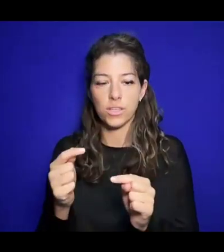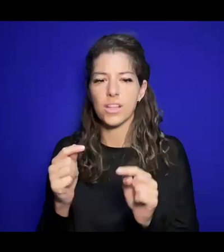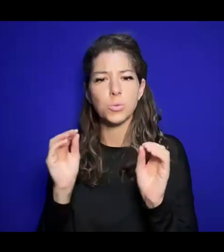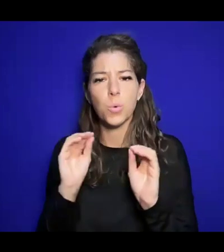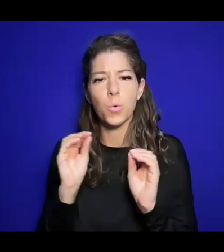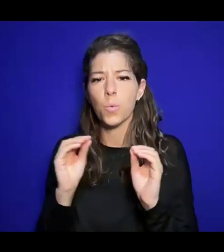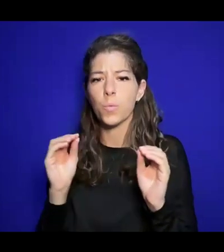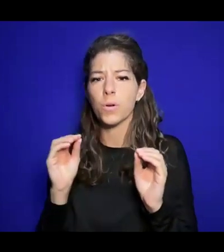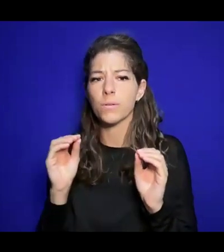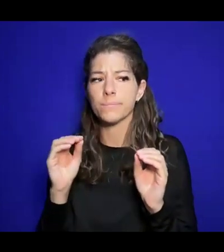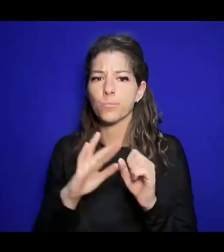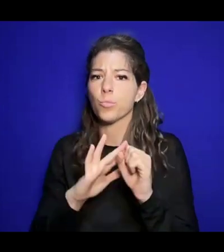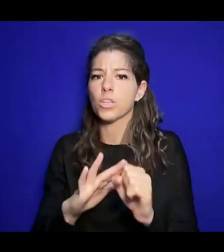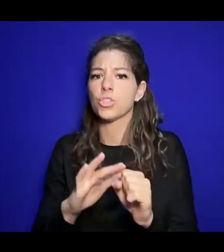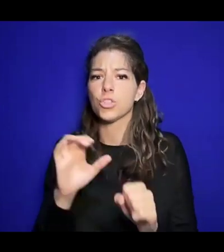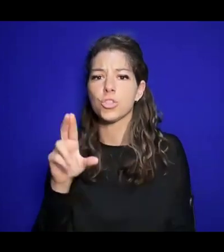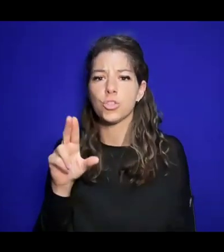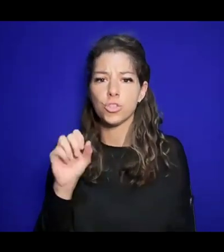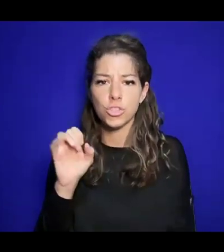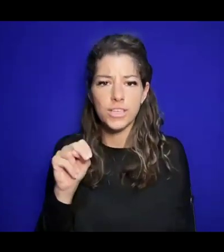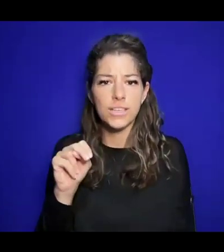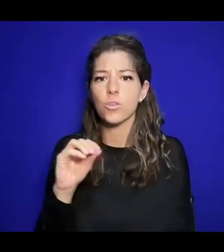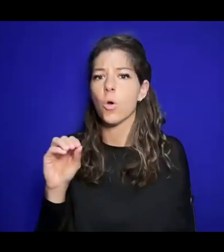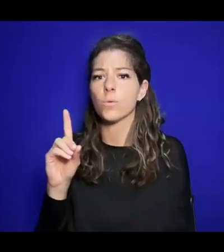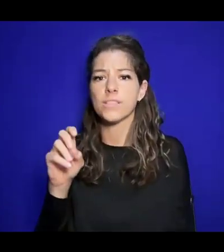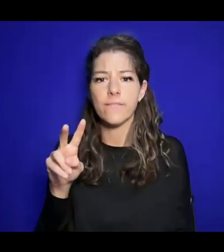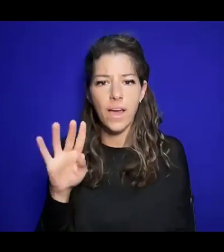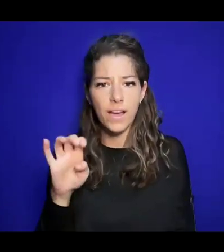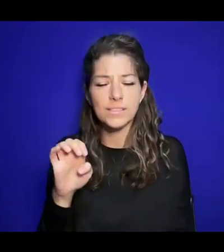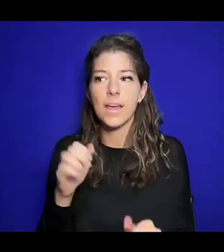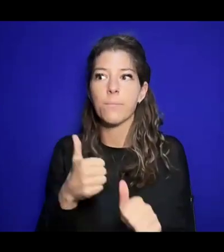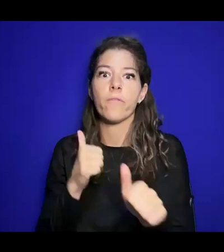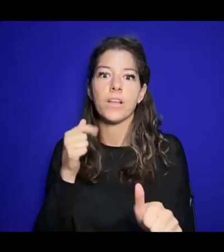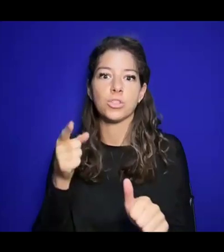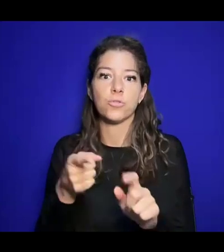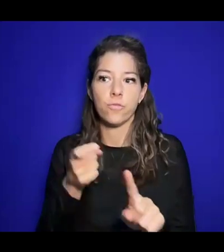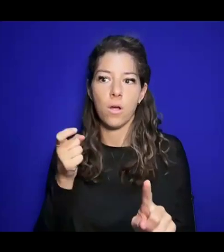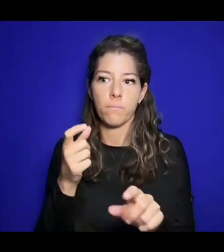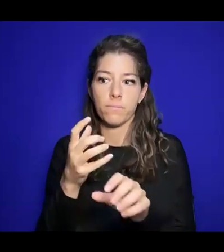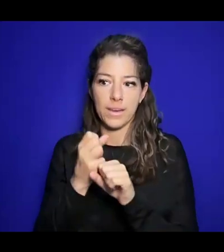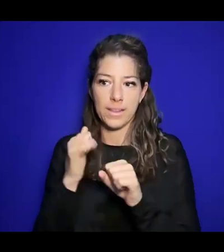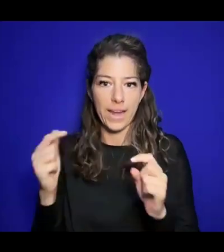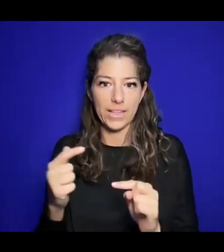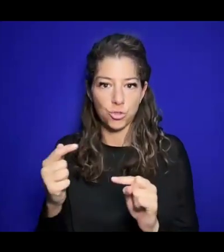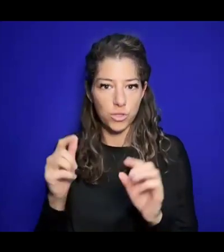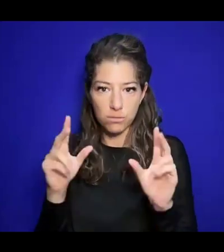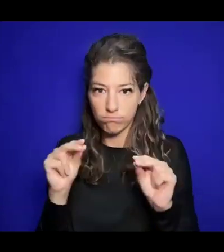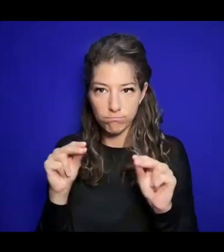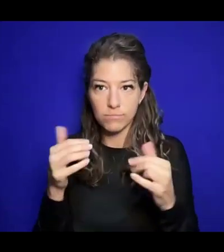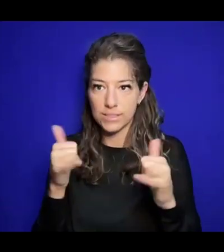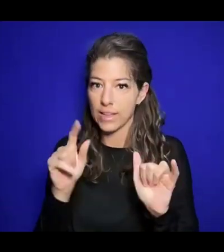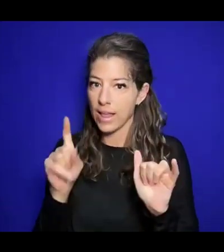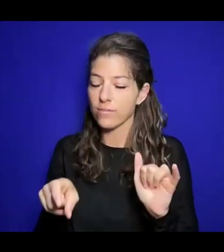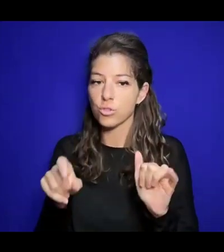no pressure cushion, no pressure device that can prevent you from getting a pressure injury. You still have to do